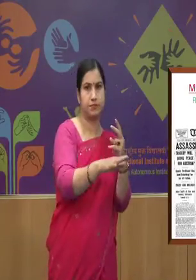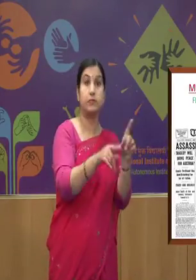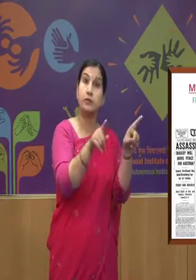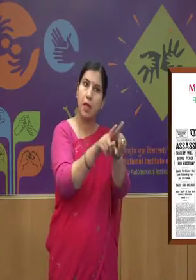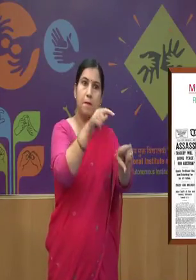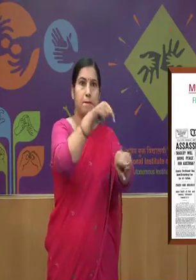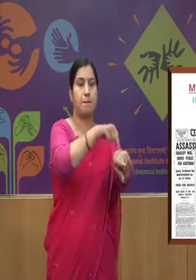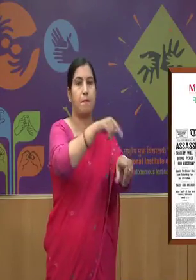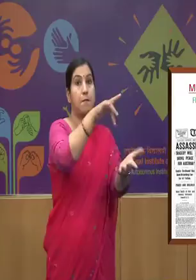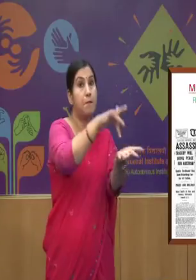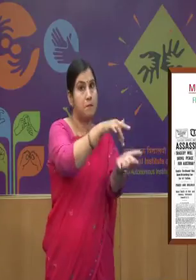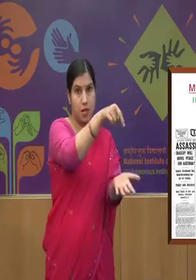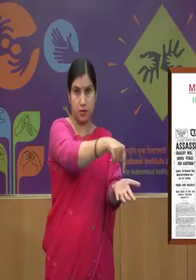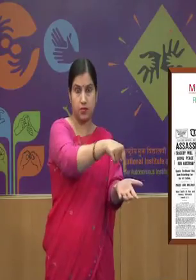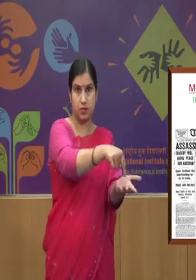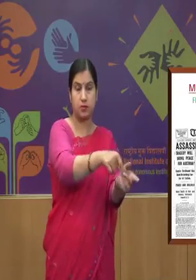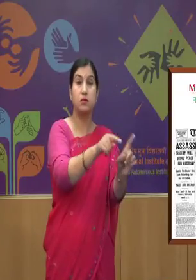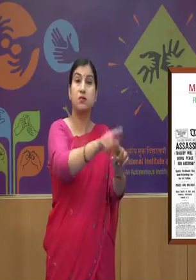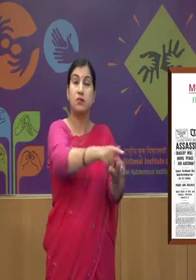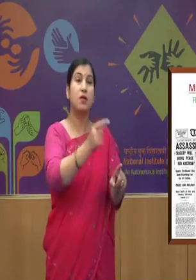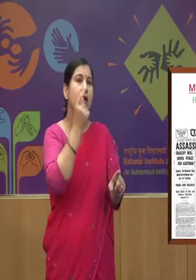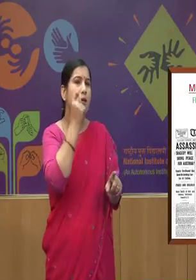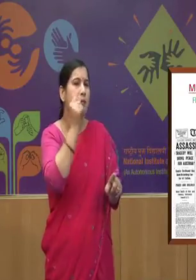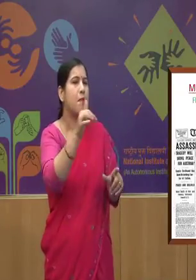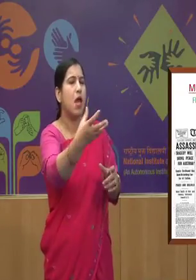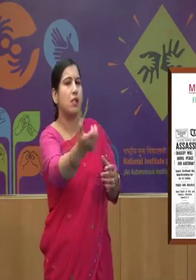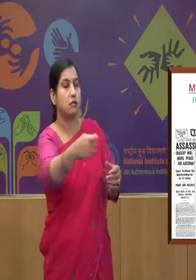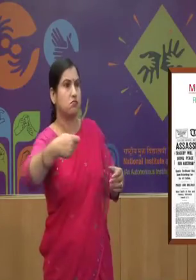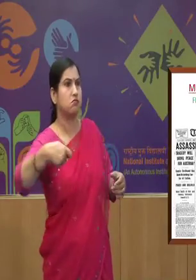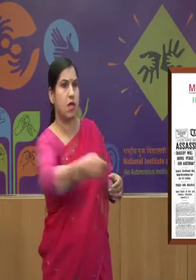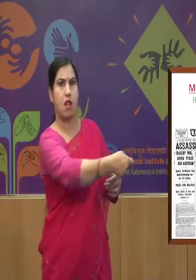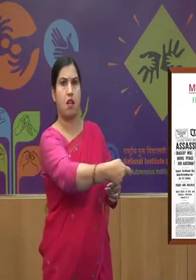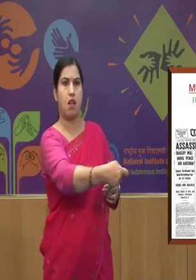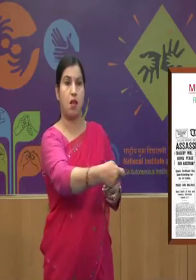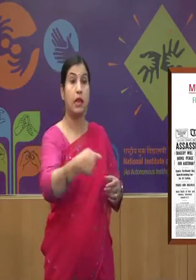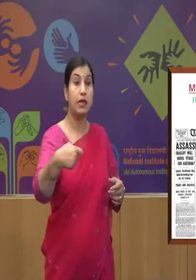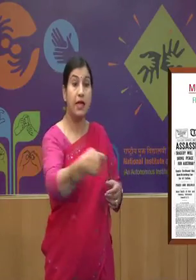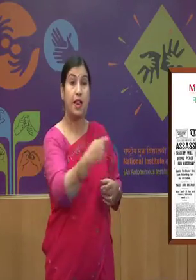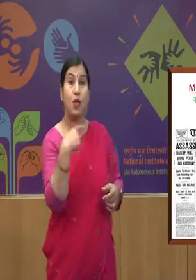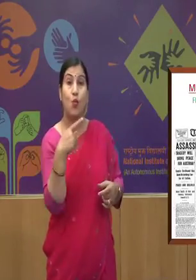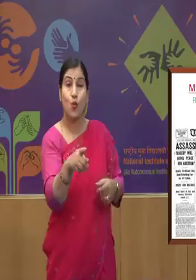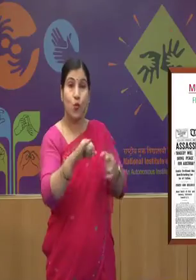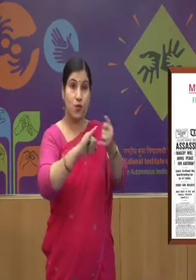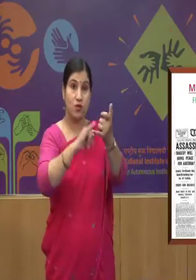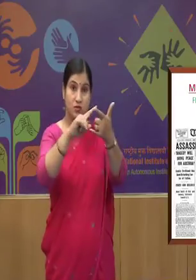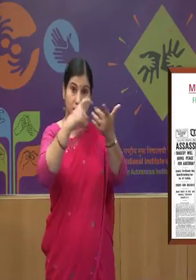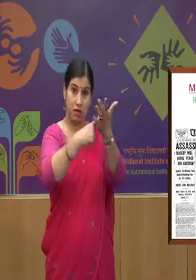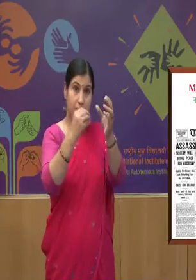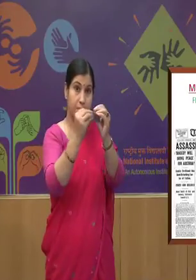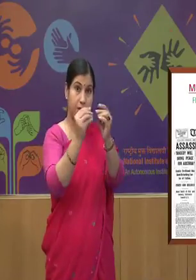At that place, he was killed by Serbian person